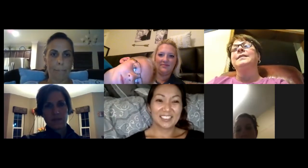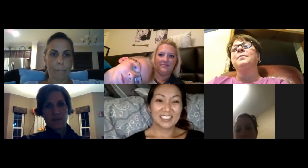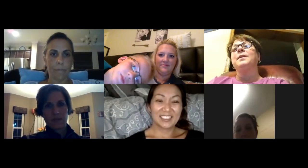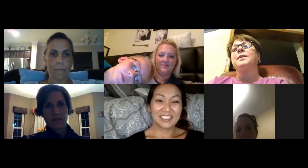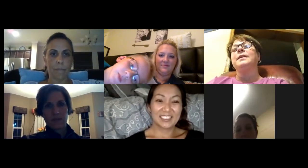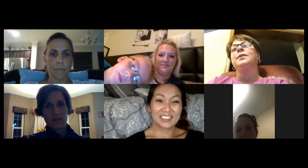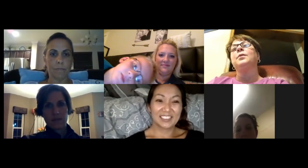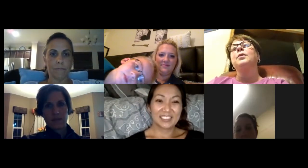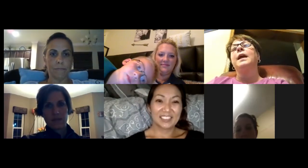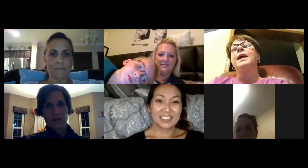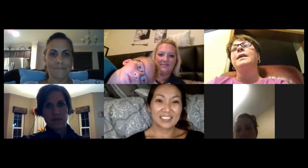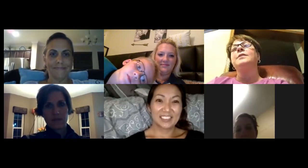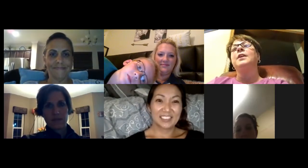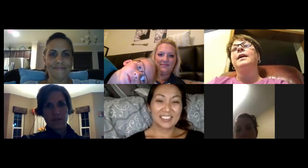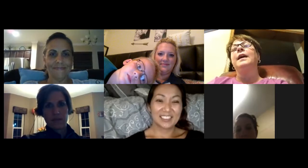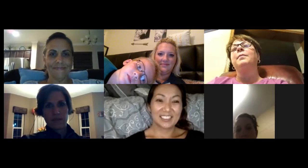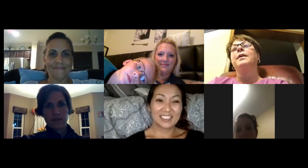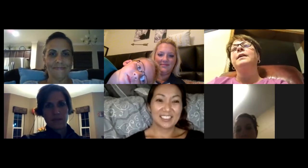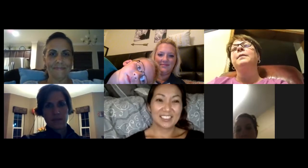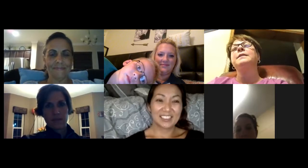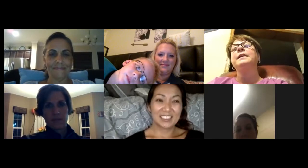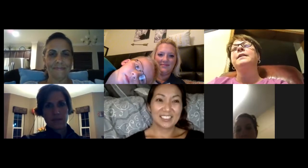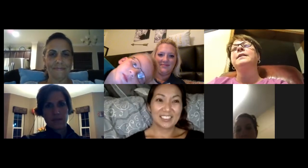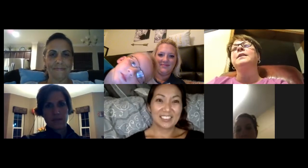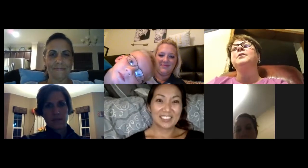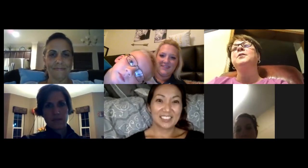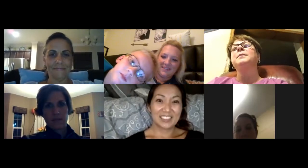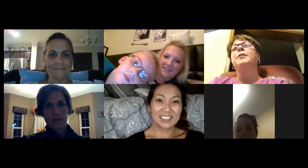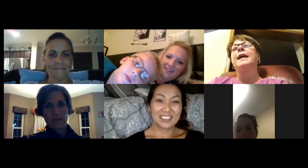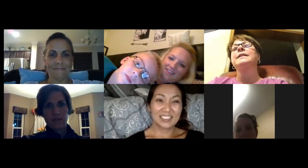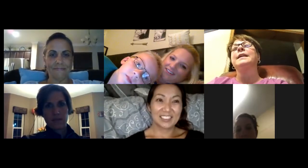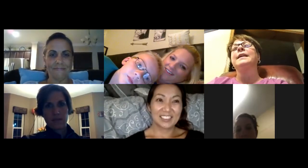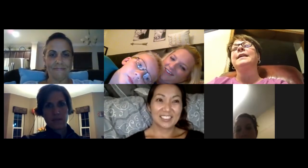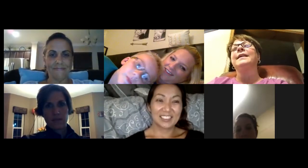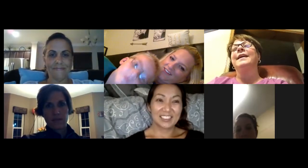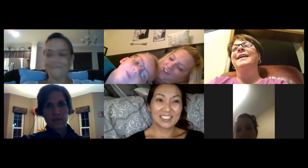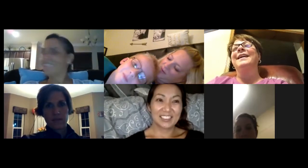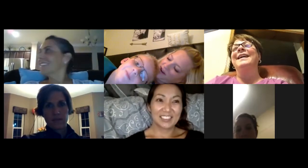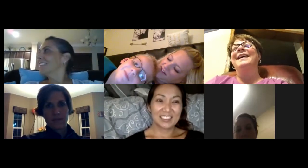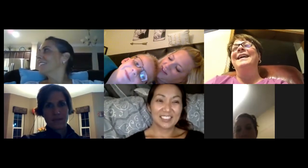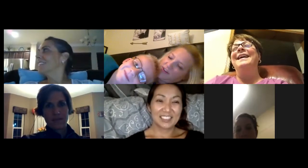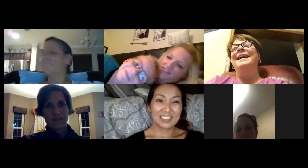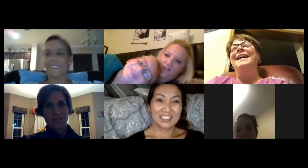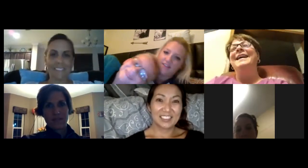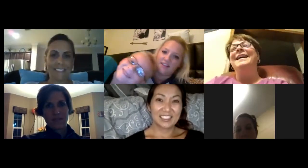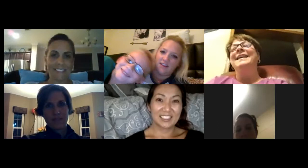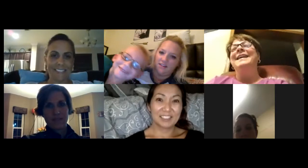Somebody. So, okay, Jen, how about him? Is he going to do some practicing? You gonna practice? He wants to know how to say